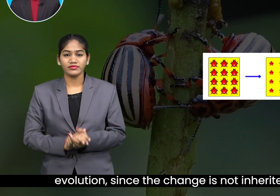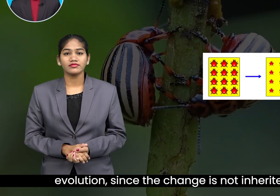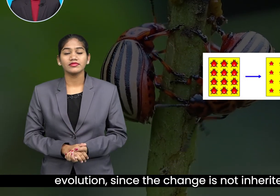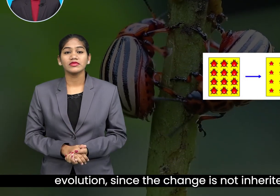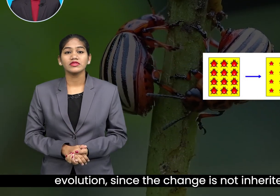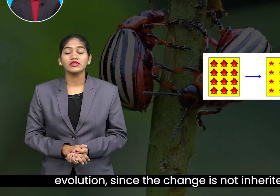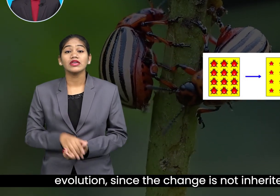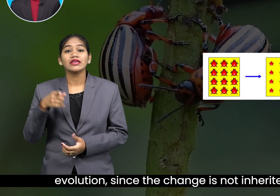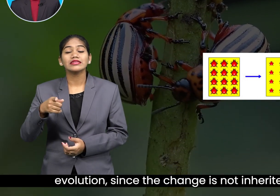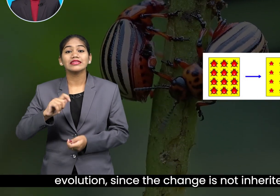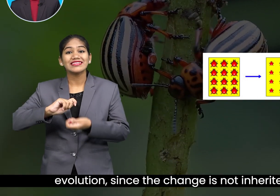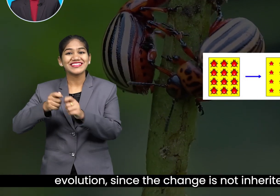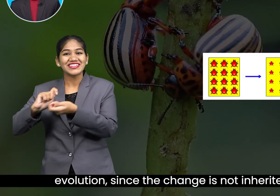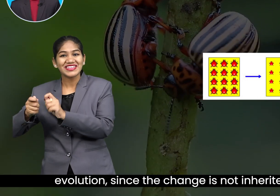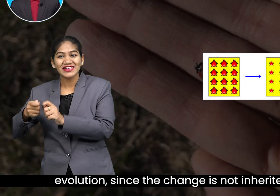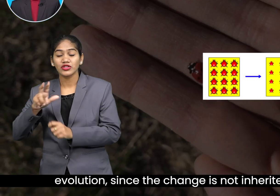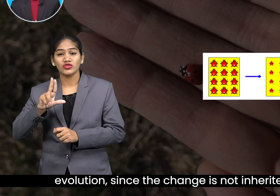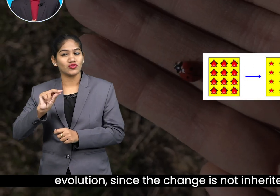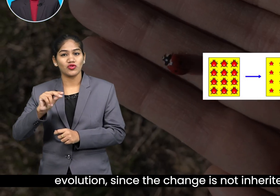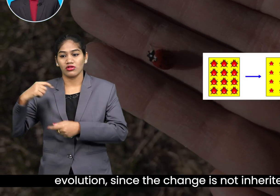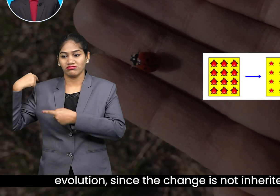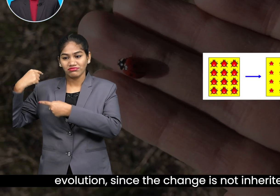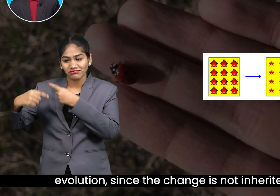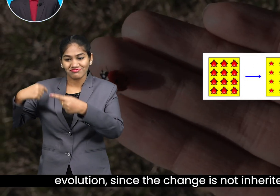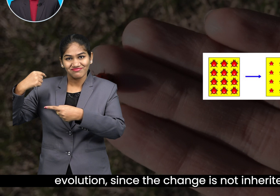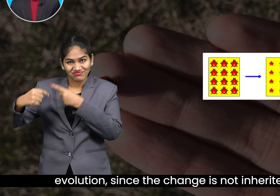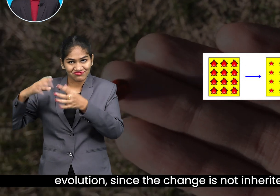since the change is not inherited over generations.